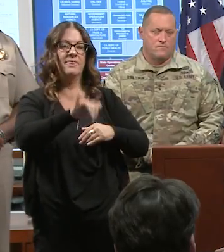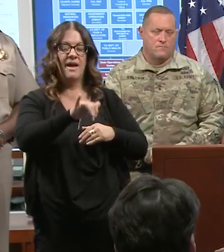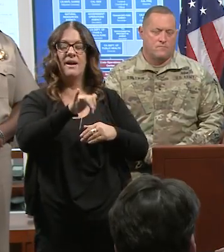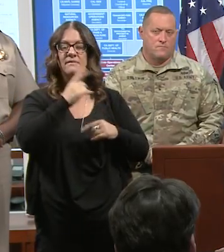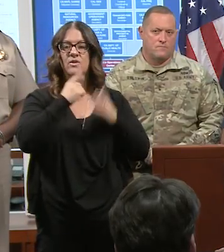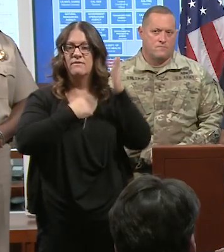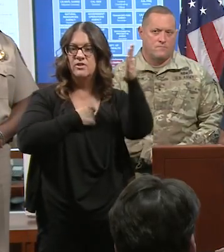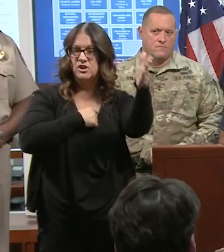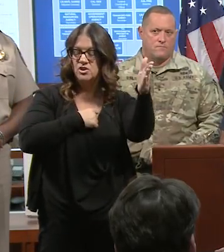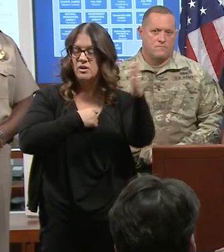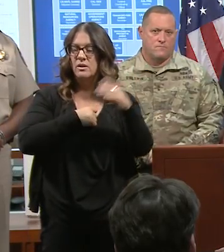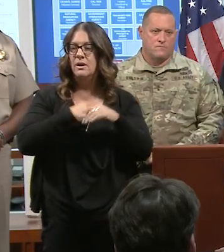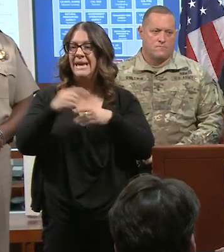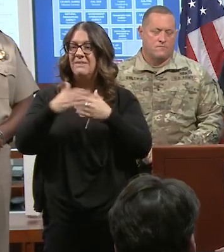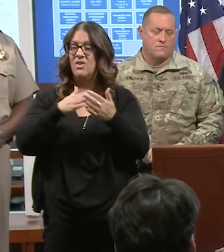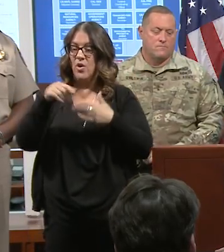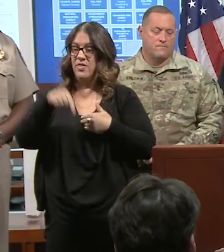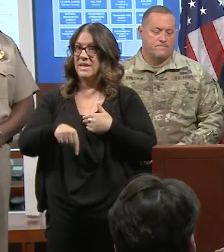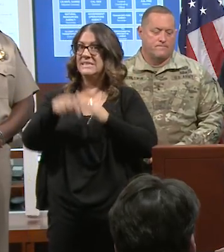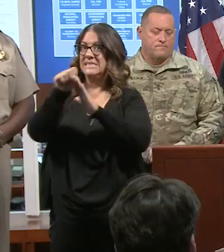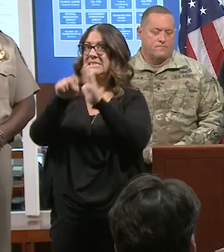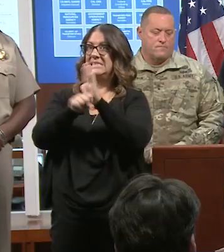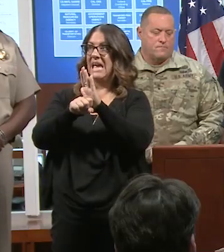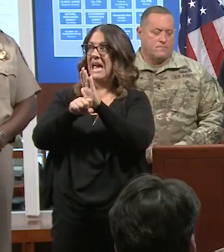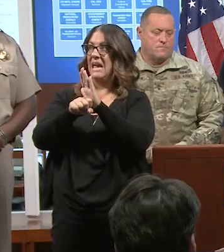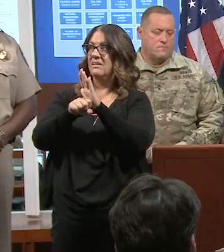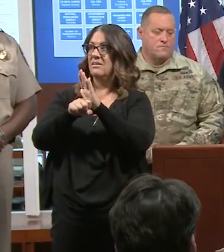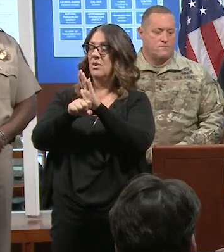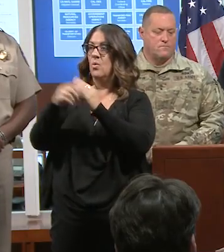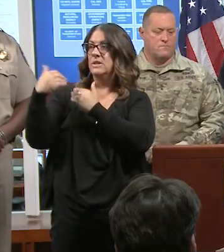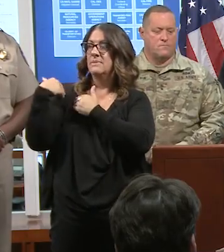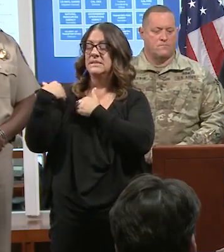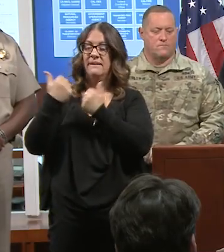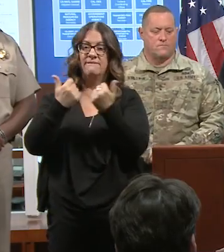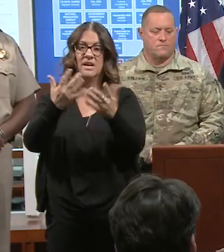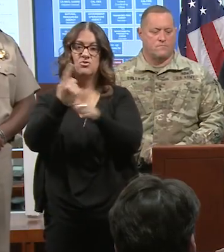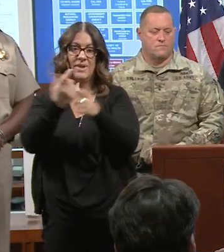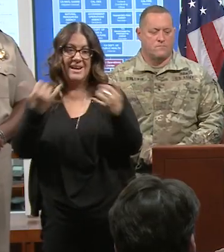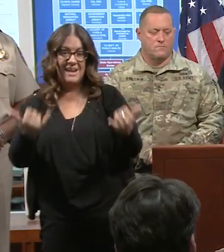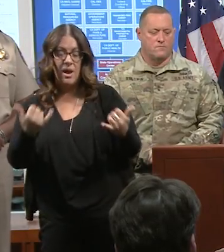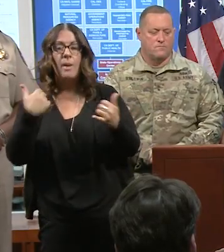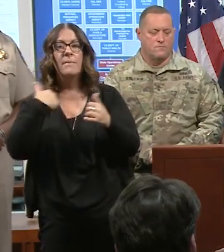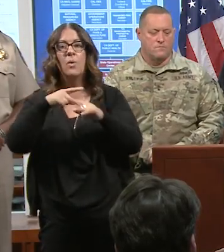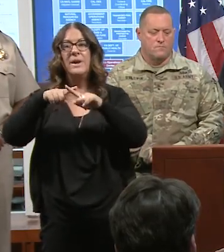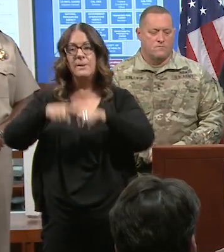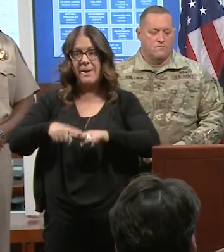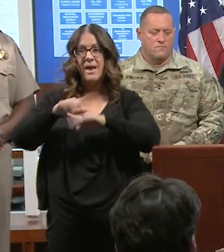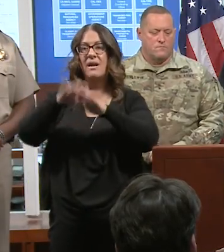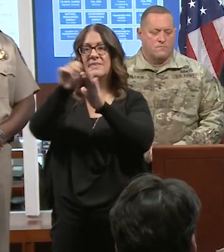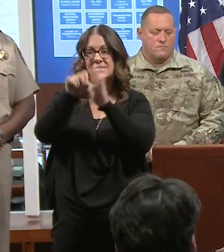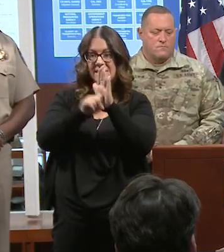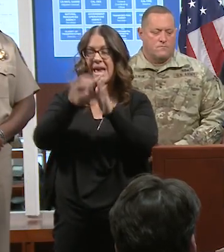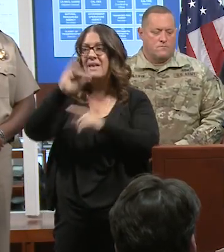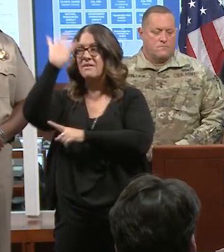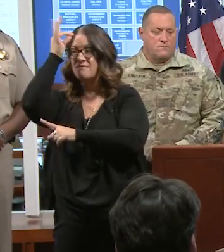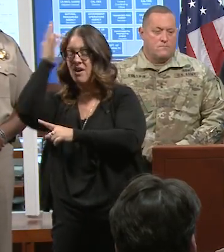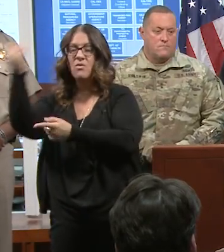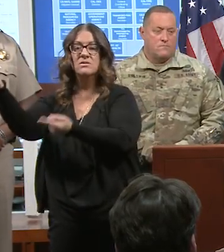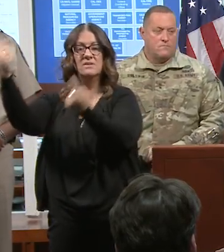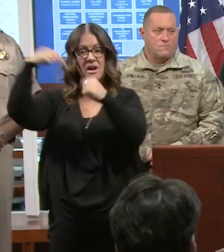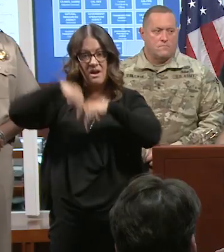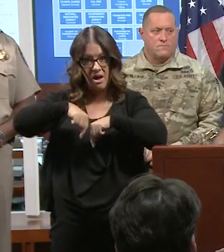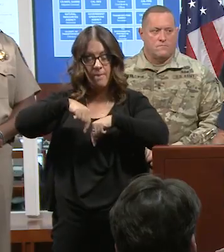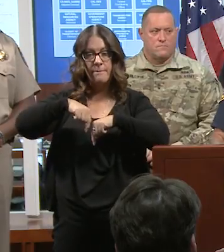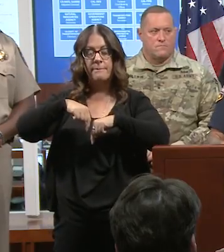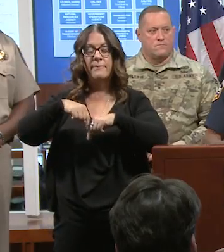state responsibility fires, the challenge is that we really depend on the federal firefighting resources to come in and help us, just like we